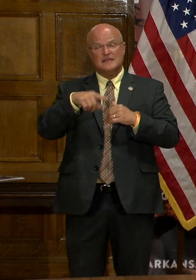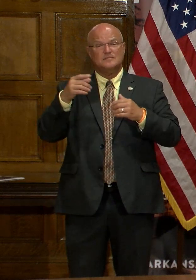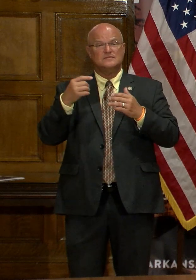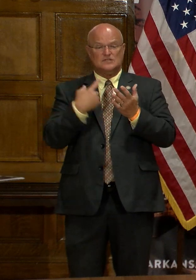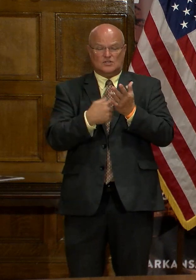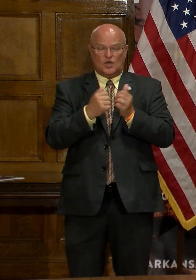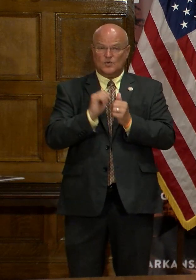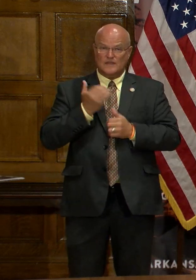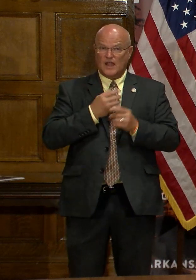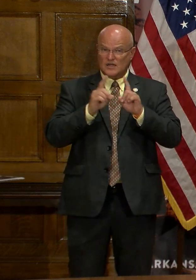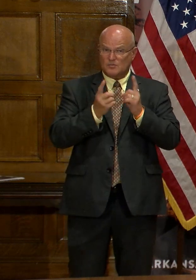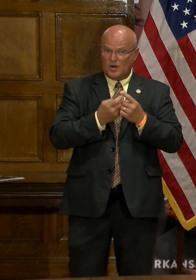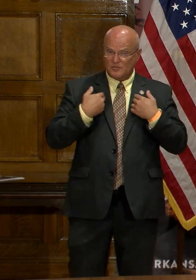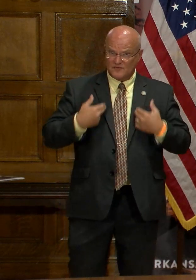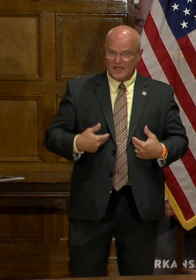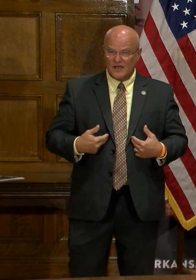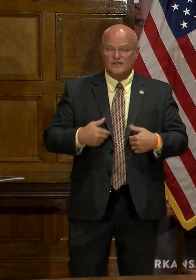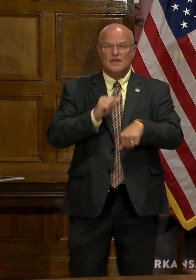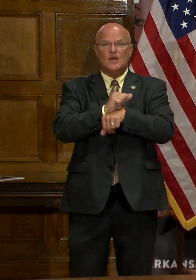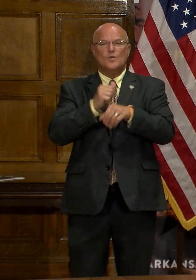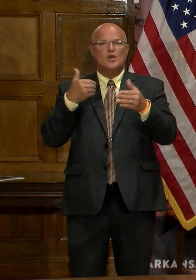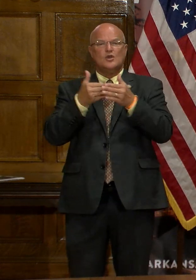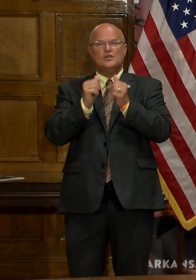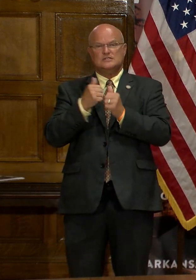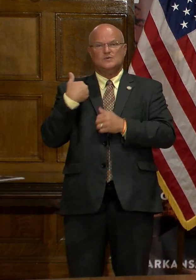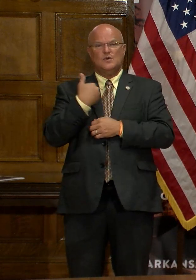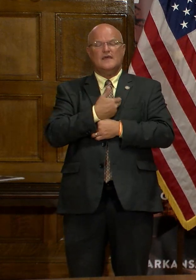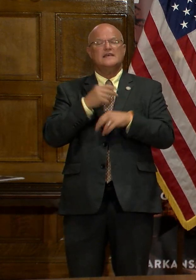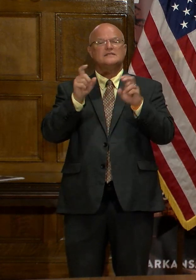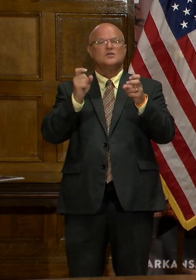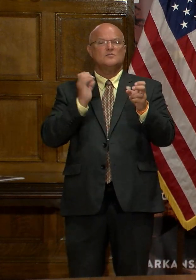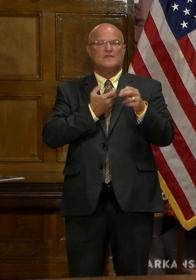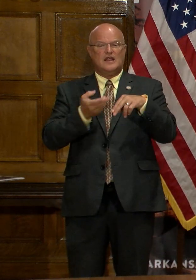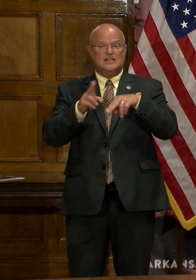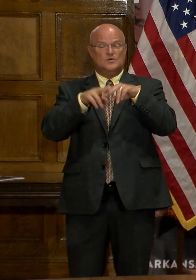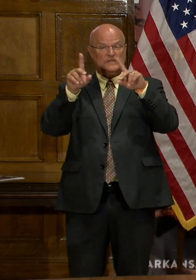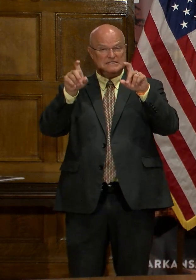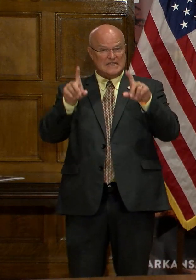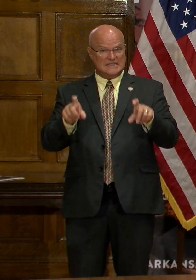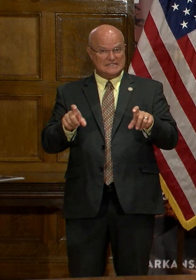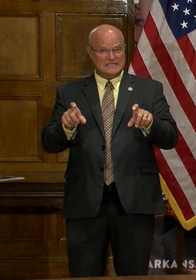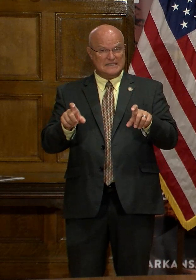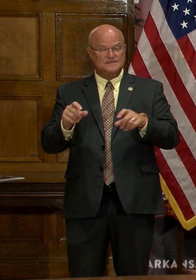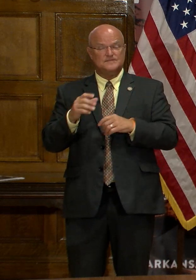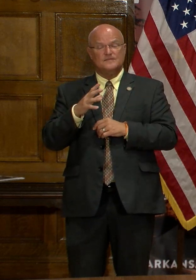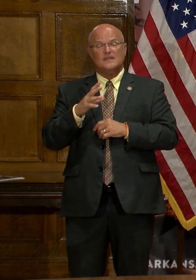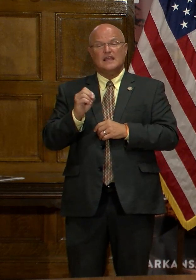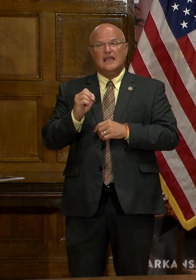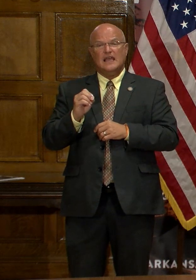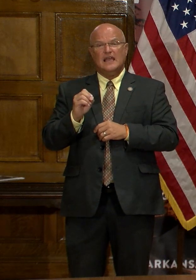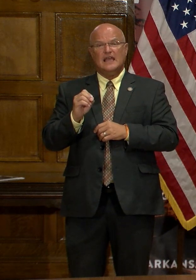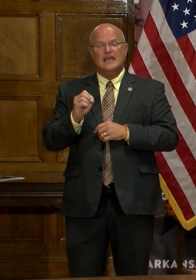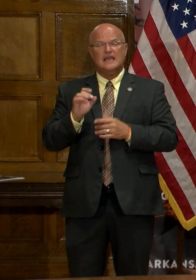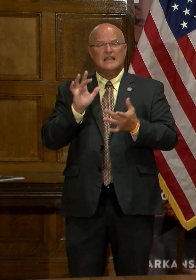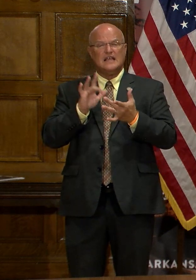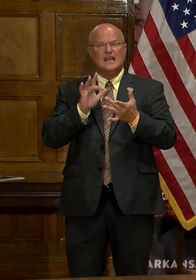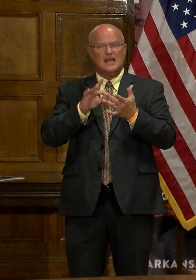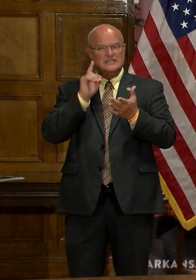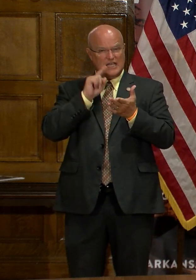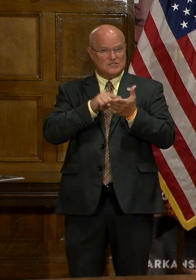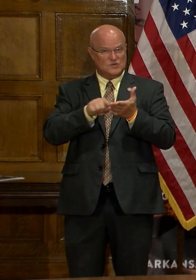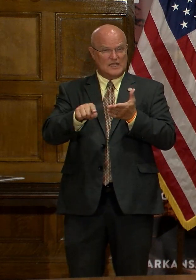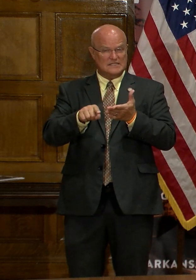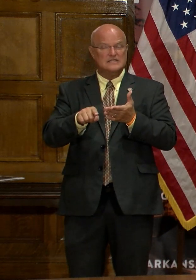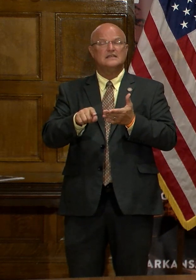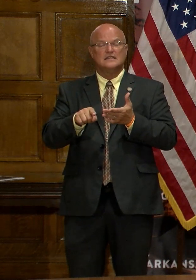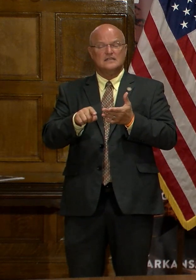consult with our Department of Health, and they're working closely with us in terms of our increased testing and our contact tracing. So